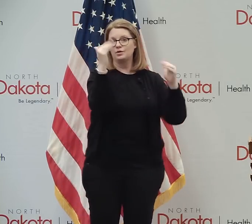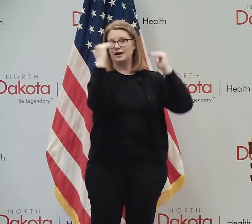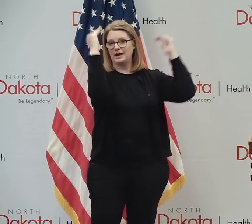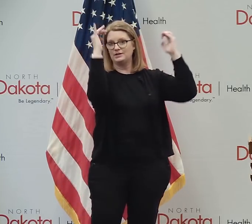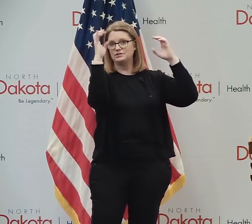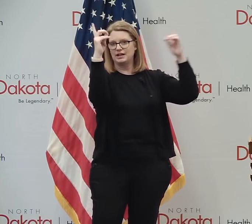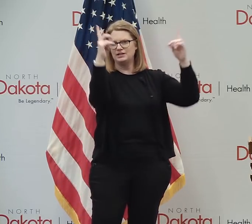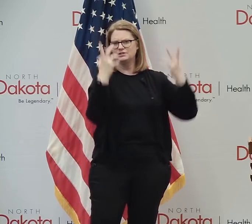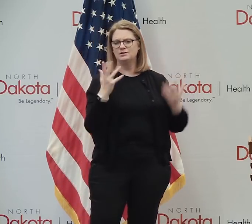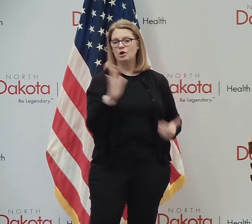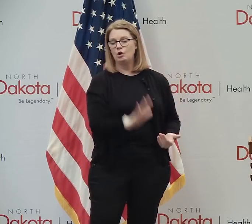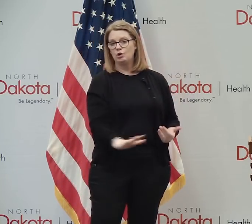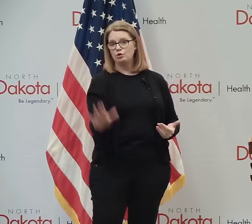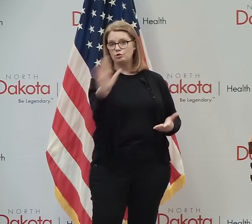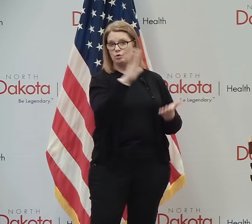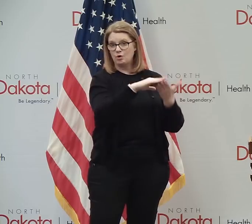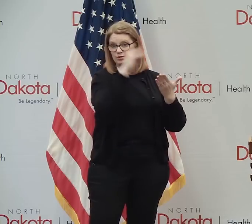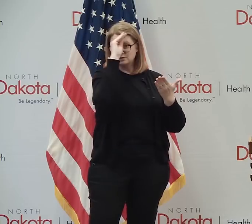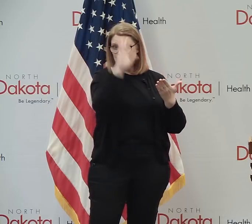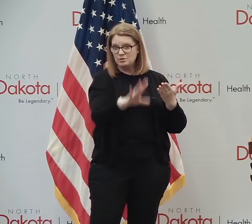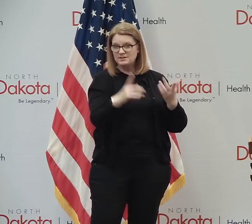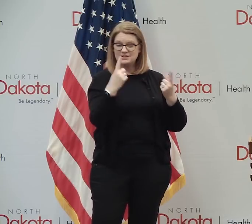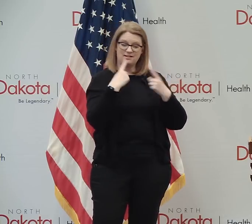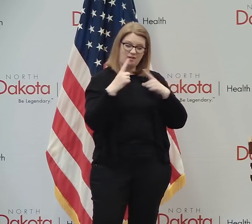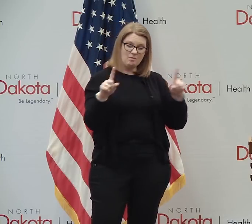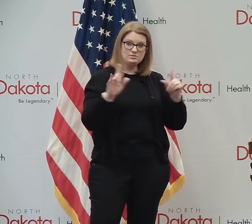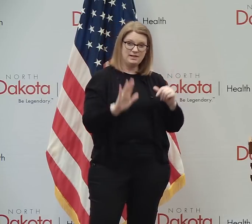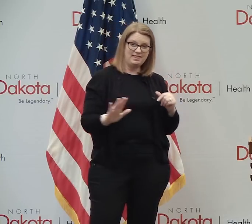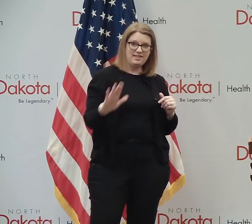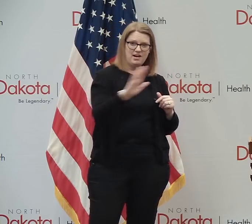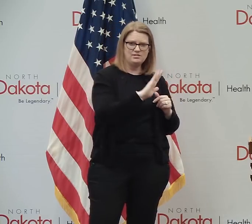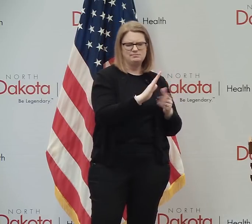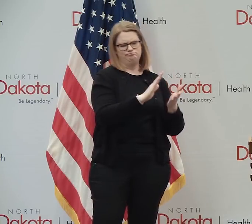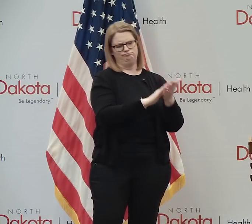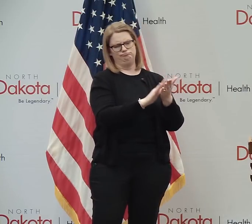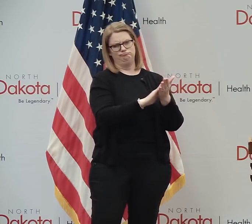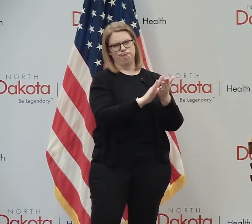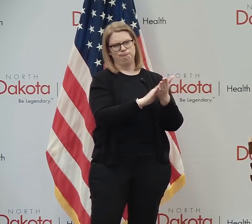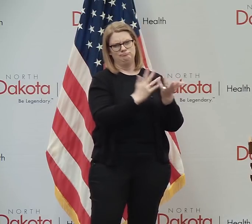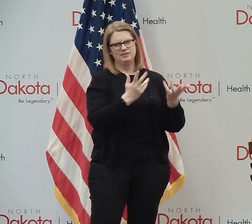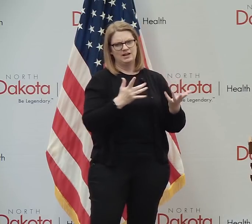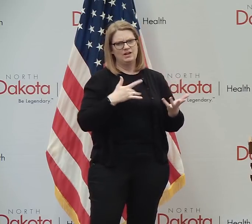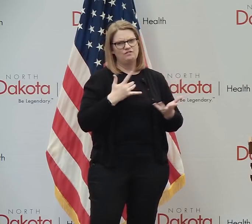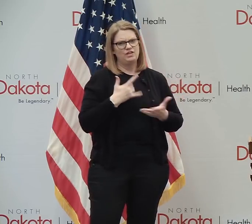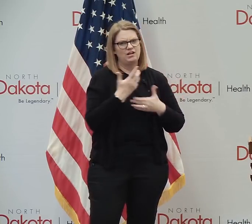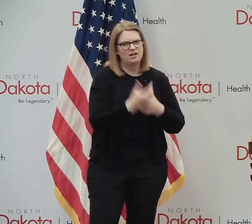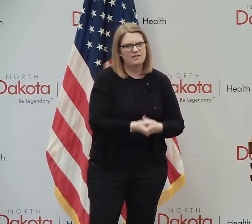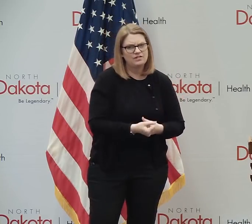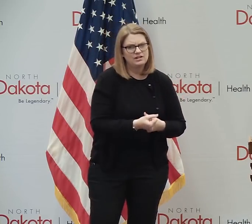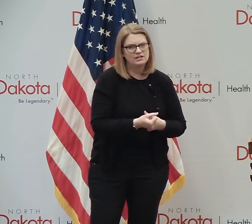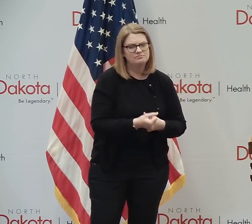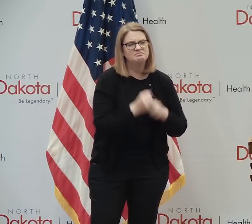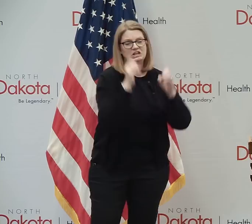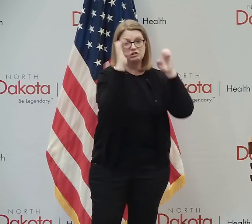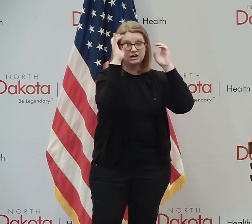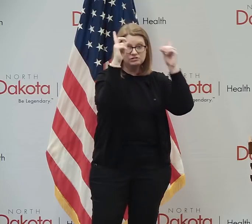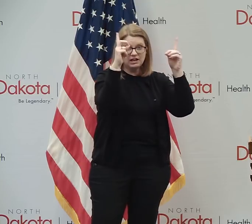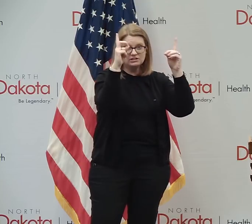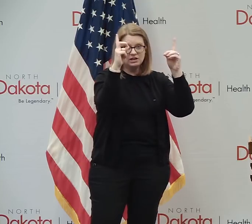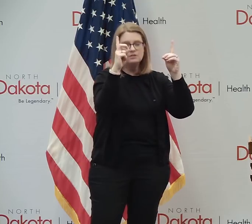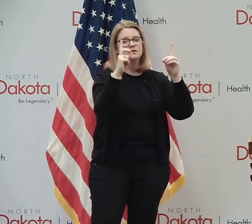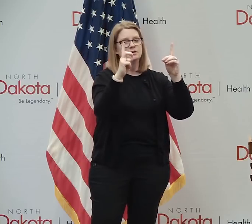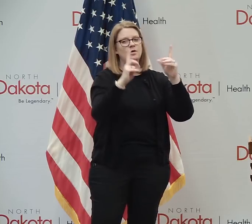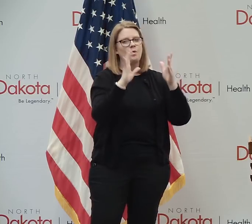applaud your students and the students' accomplishments, and we are confident that that education will give you a competitive edge in